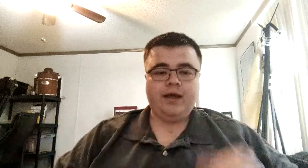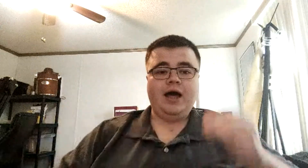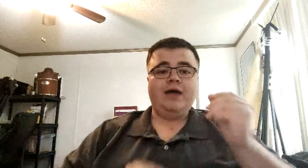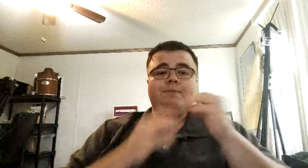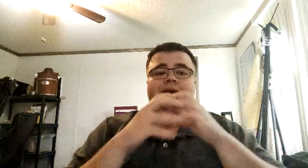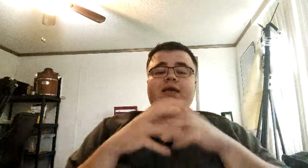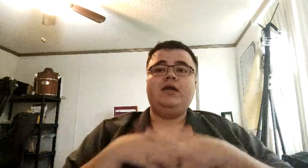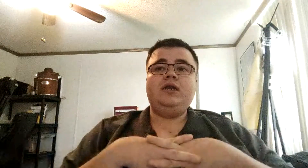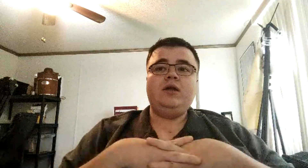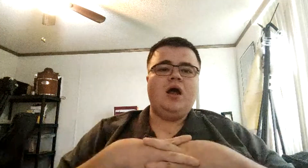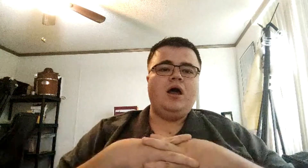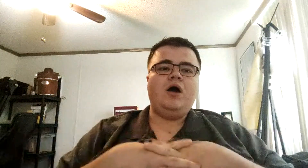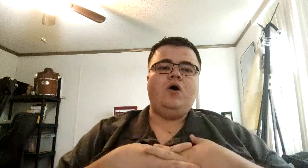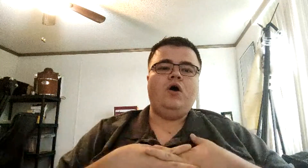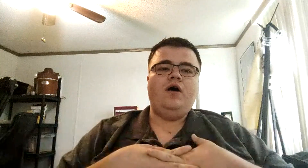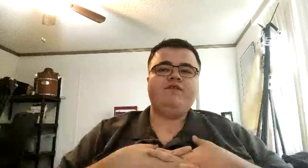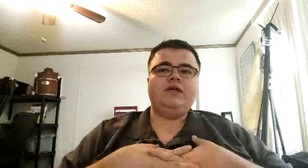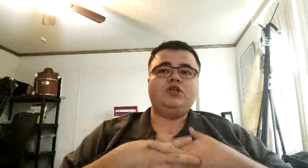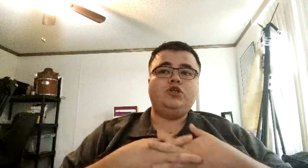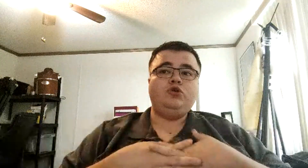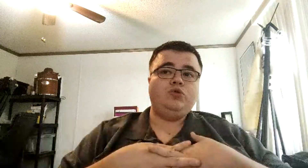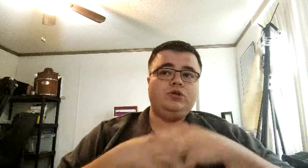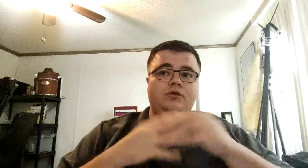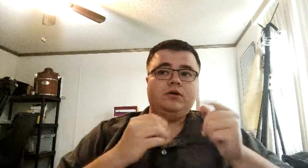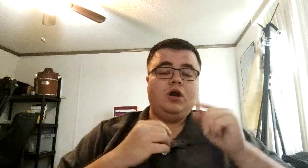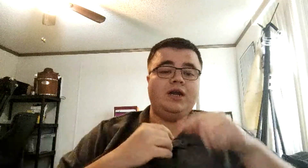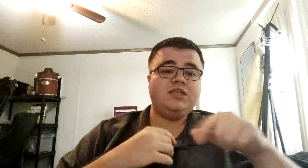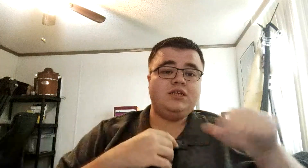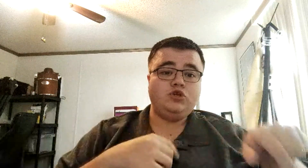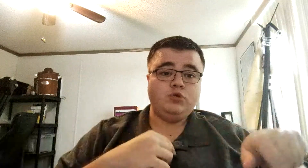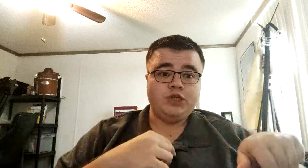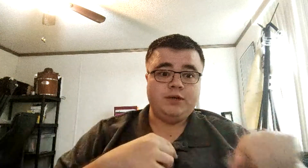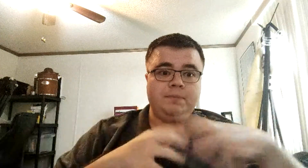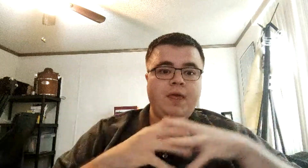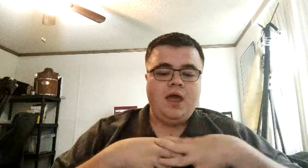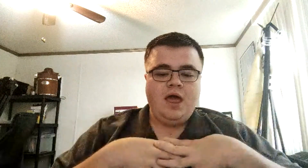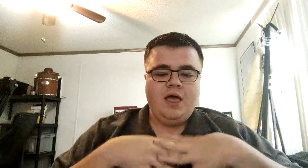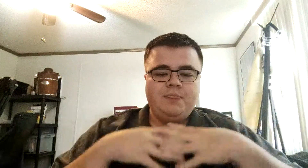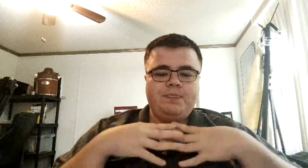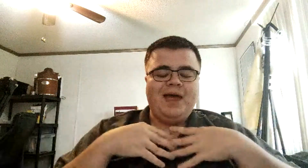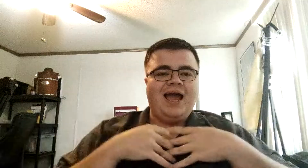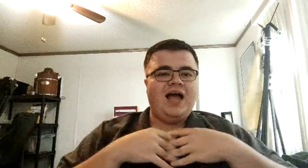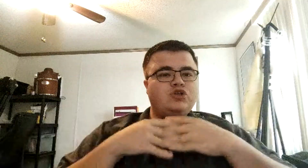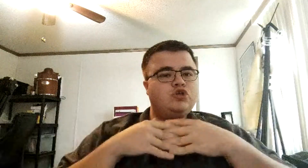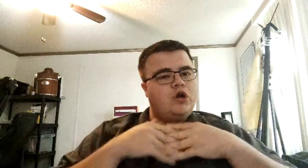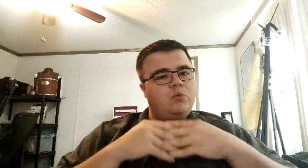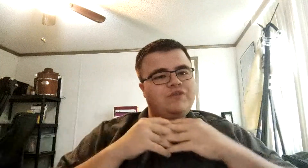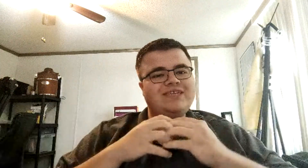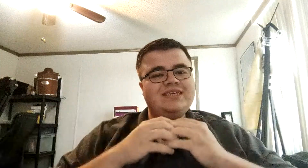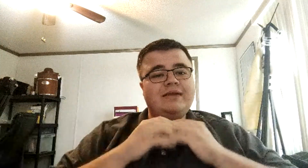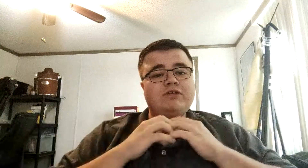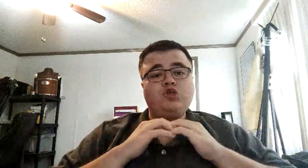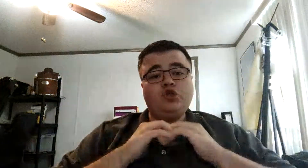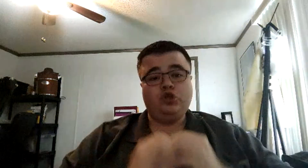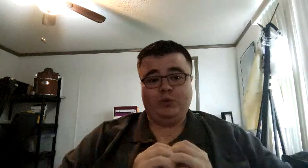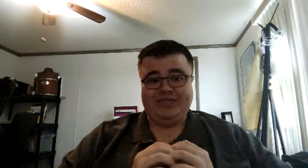at the beginning of college institution, they had started with 7